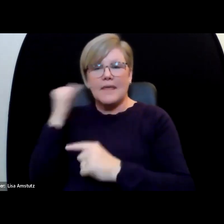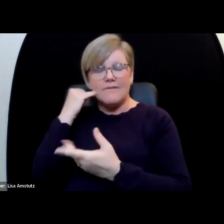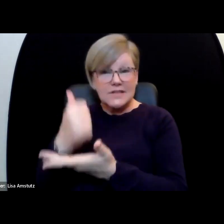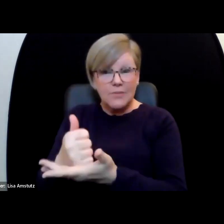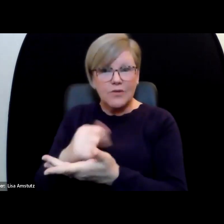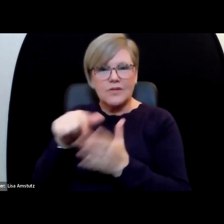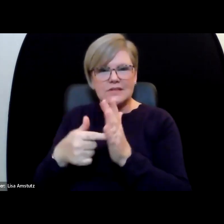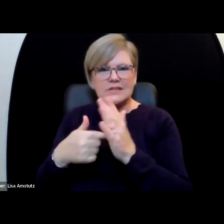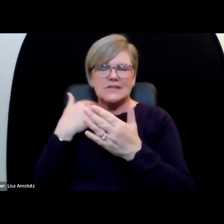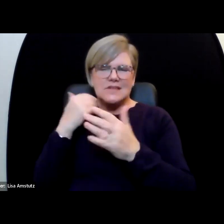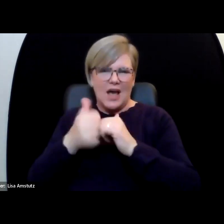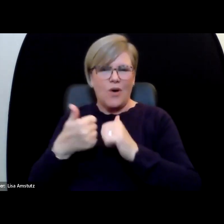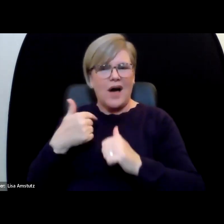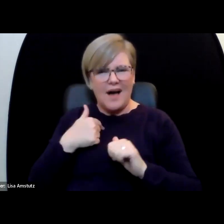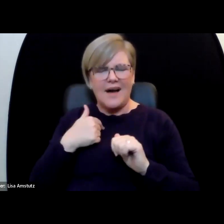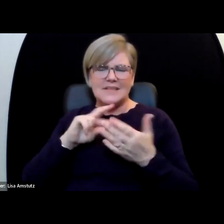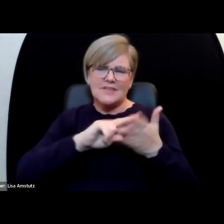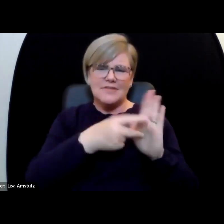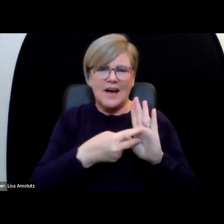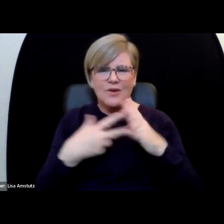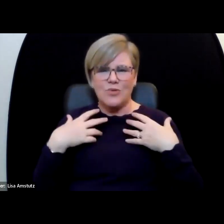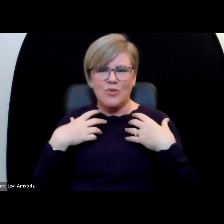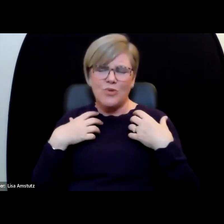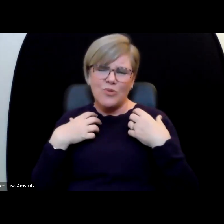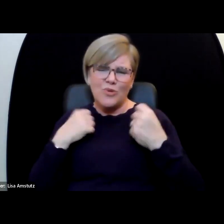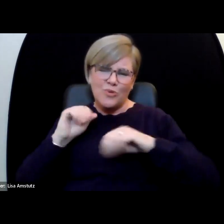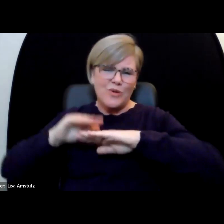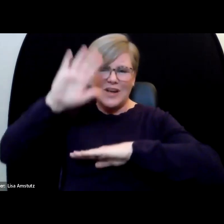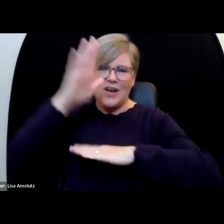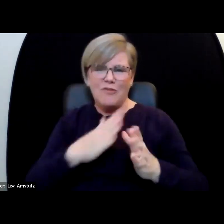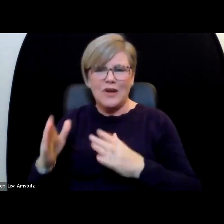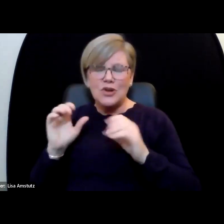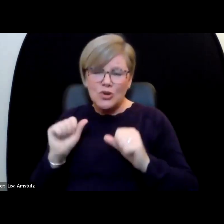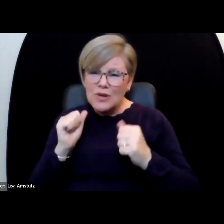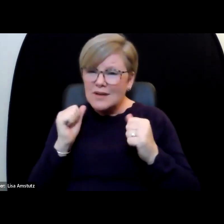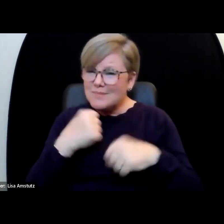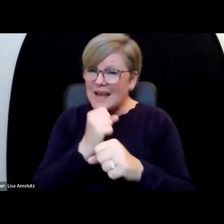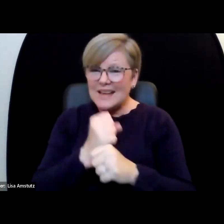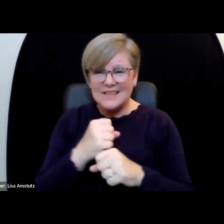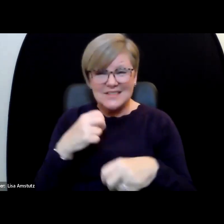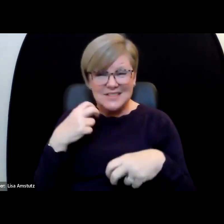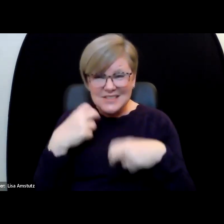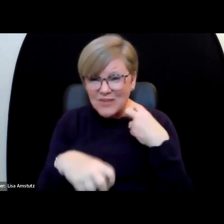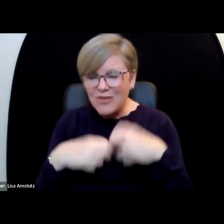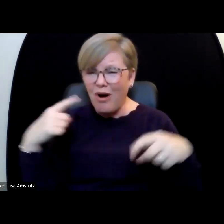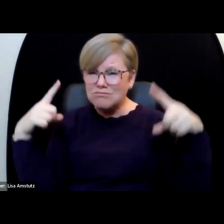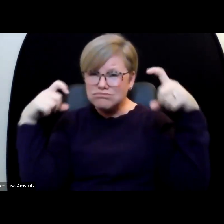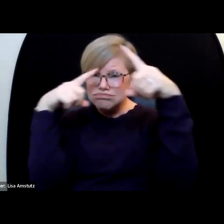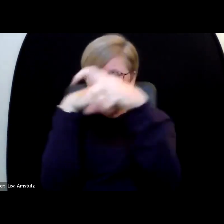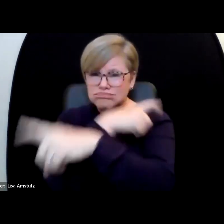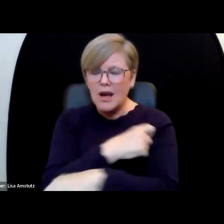define recovery. You can make it really complicated, and there's some really great definitions out there from SAMHSA and NIDA and